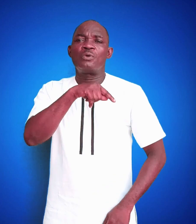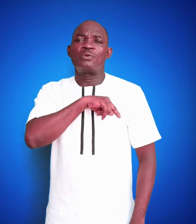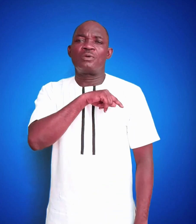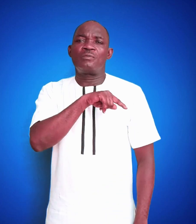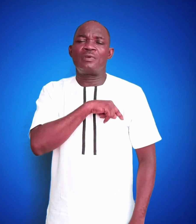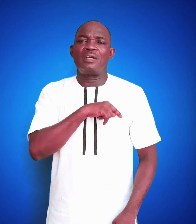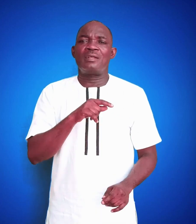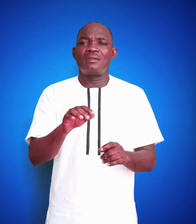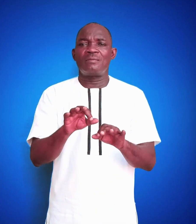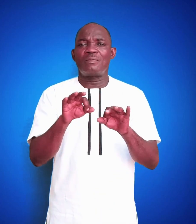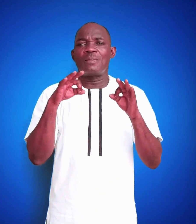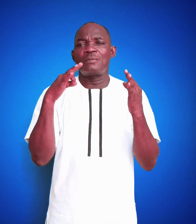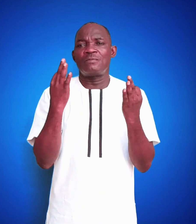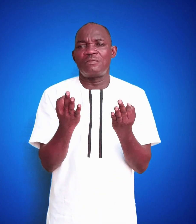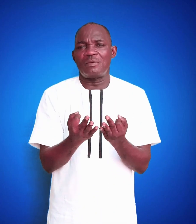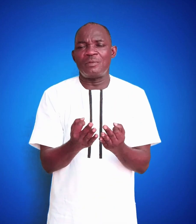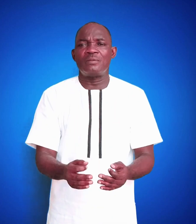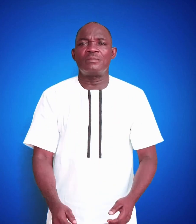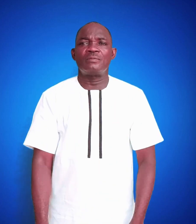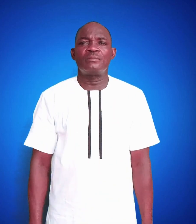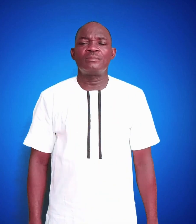qualified households.